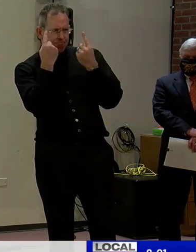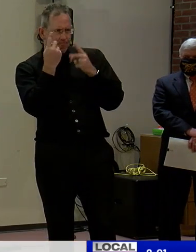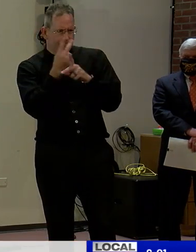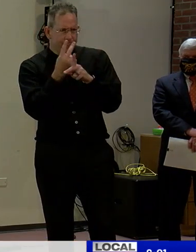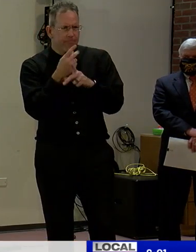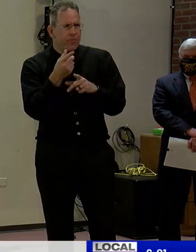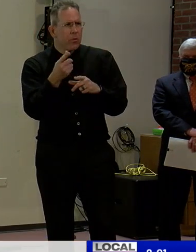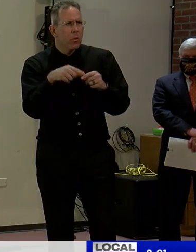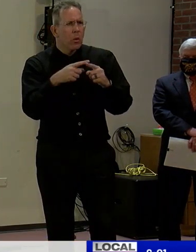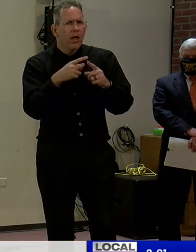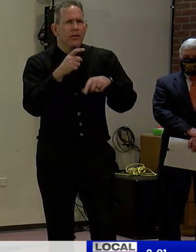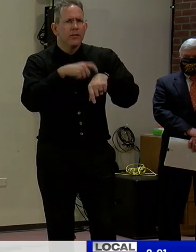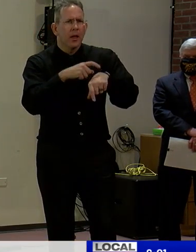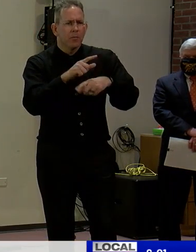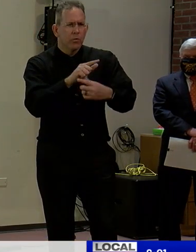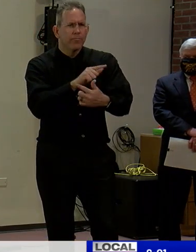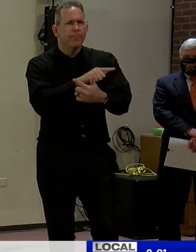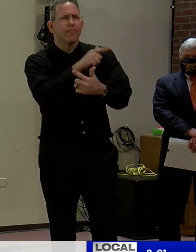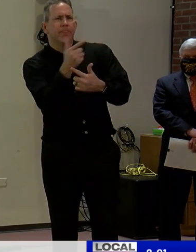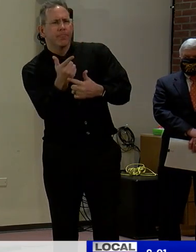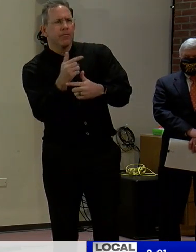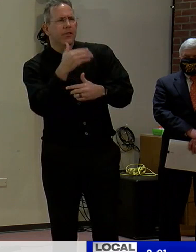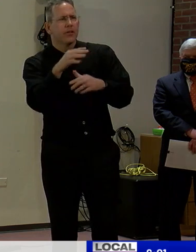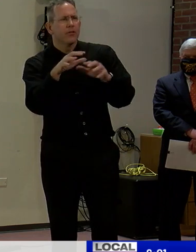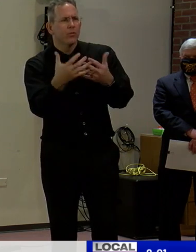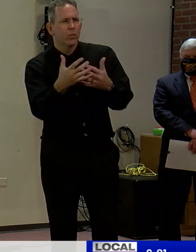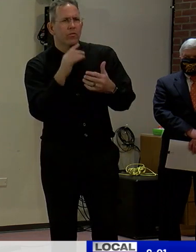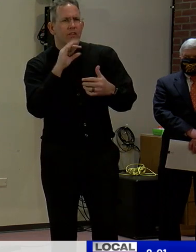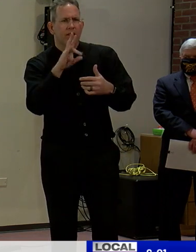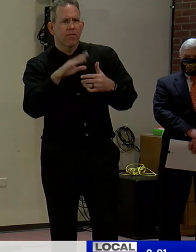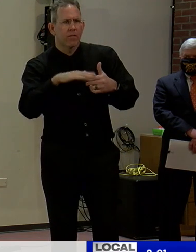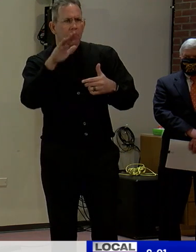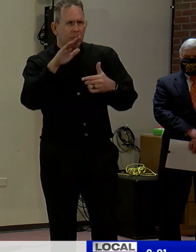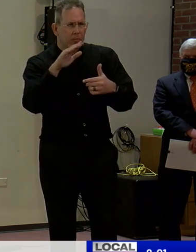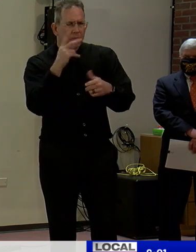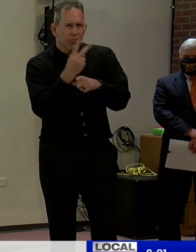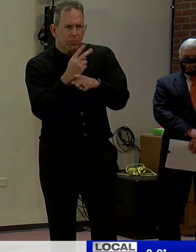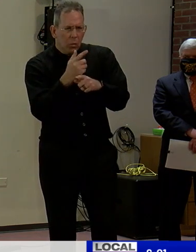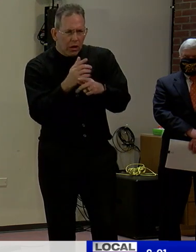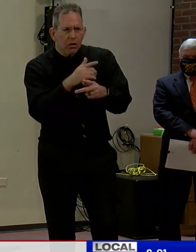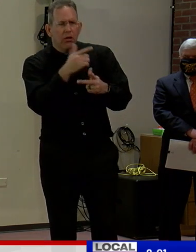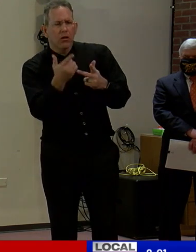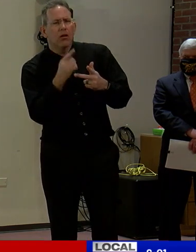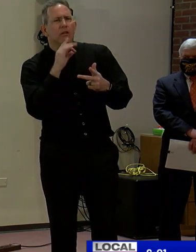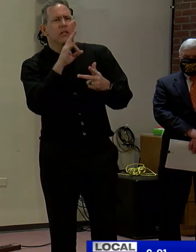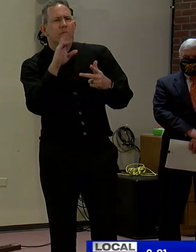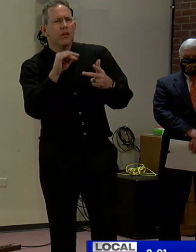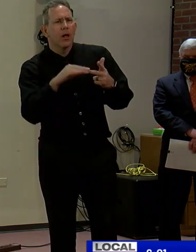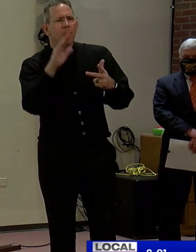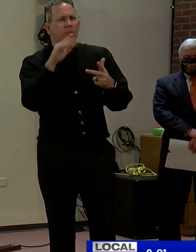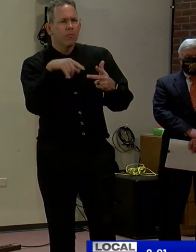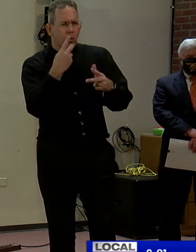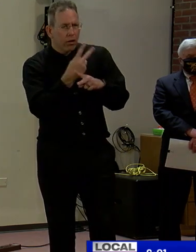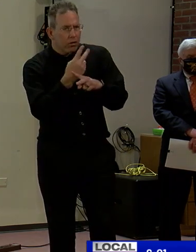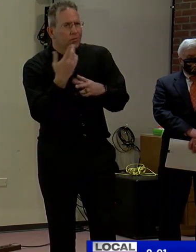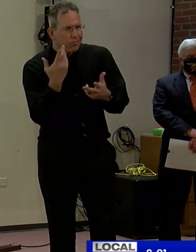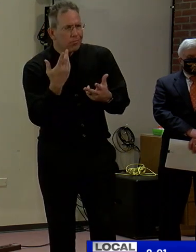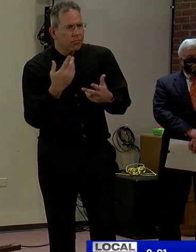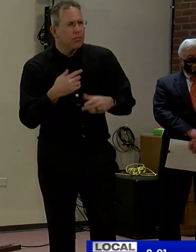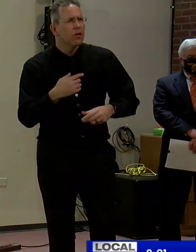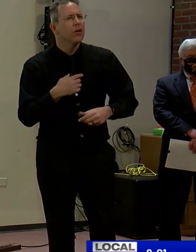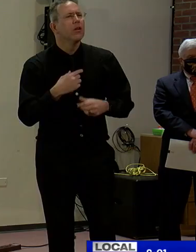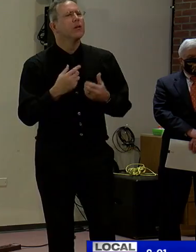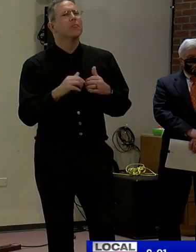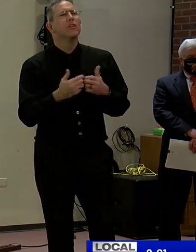reservation list, so to speak, as soon as we possibly can. But that doesn't mean we'll get them to them any quicker, because it all